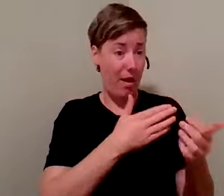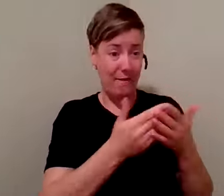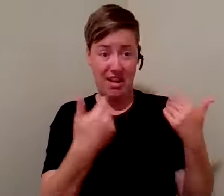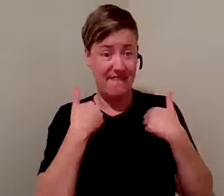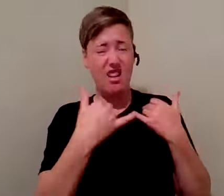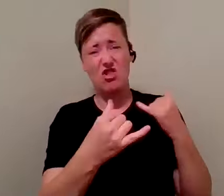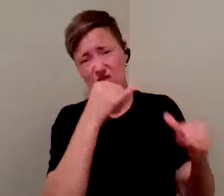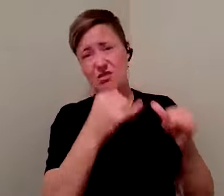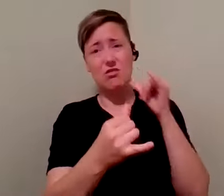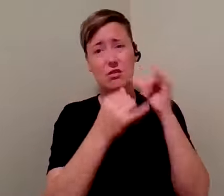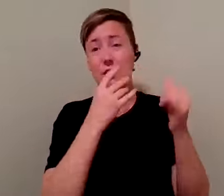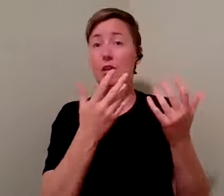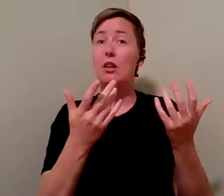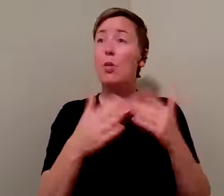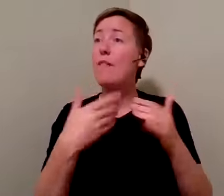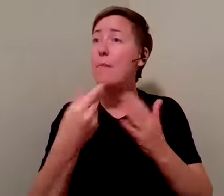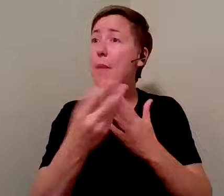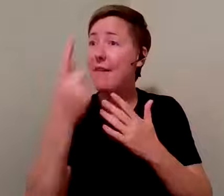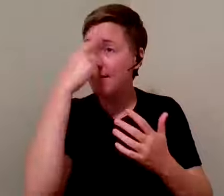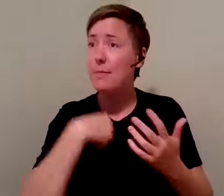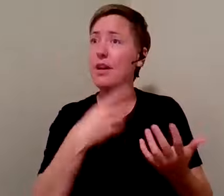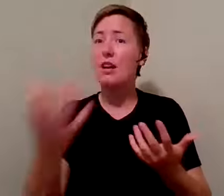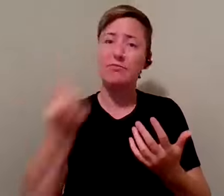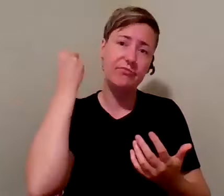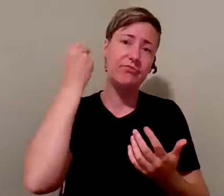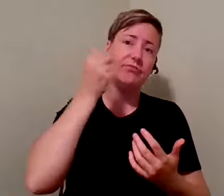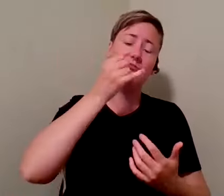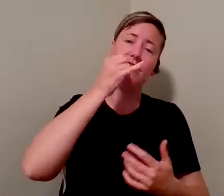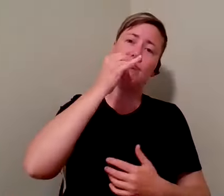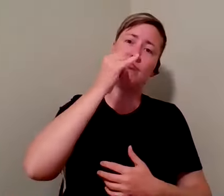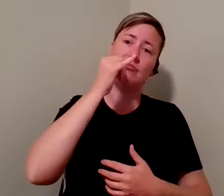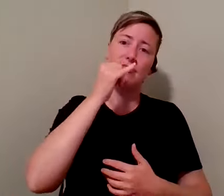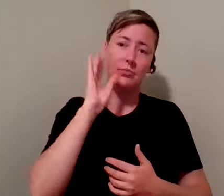whatever somebody was willing to buy for me. Um, but